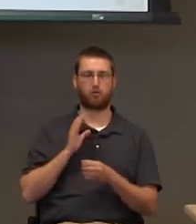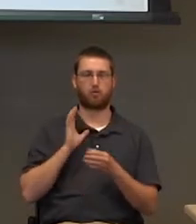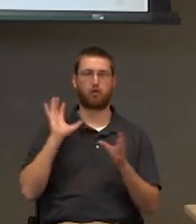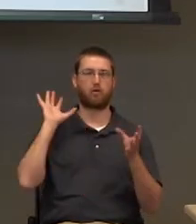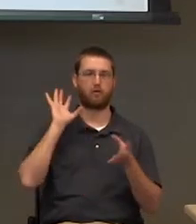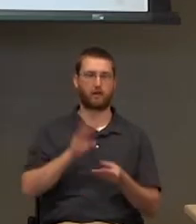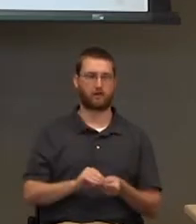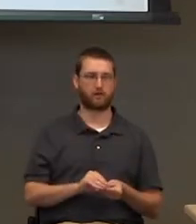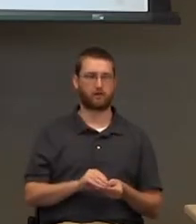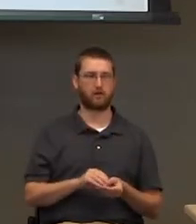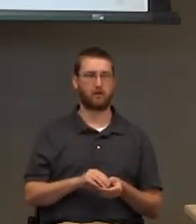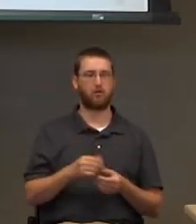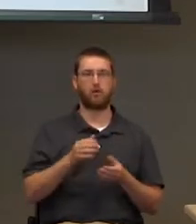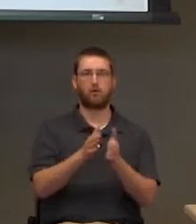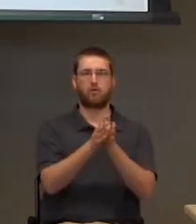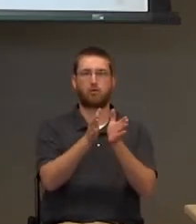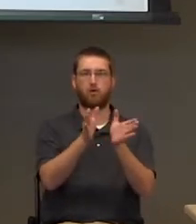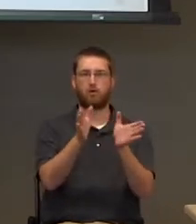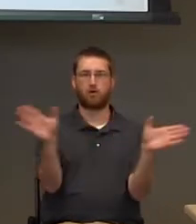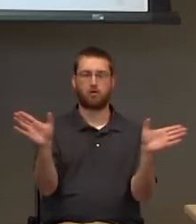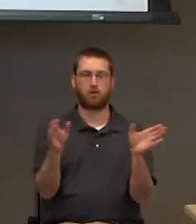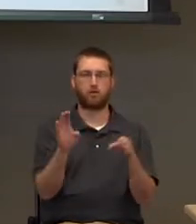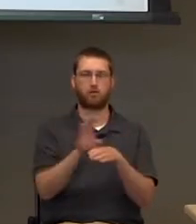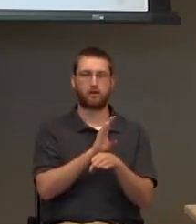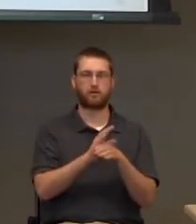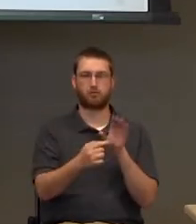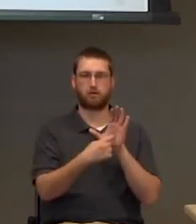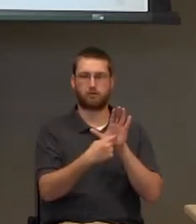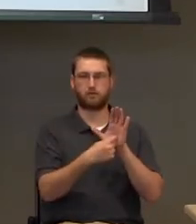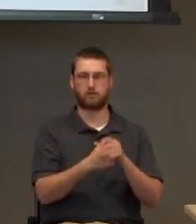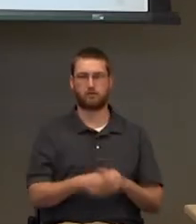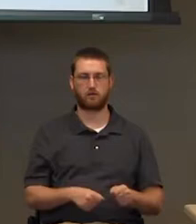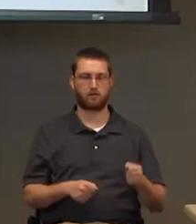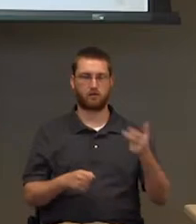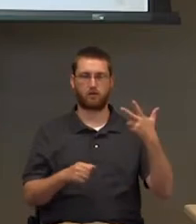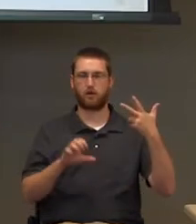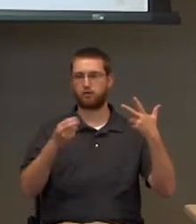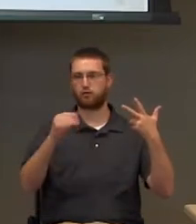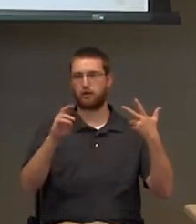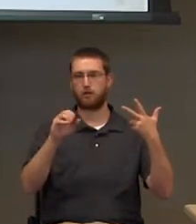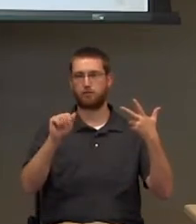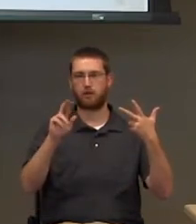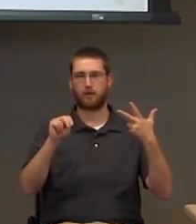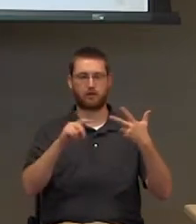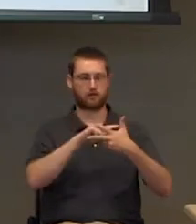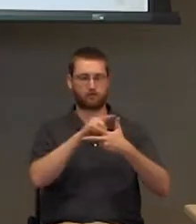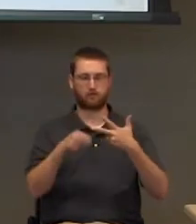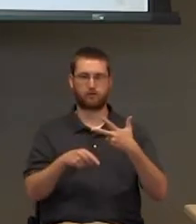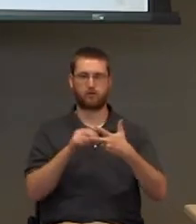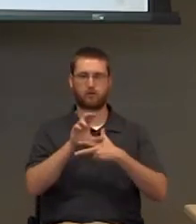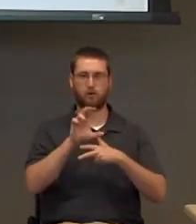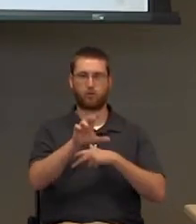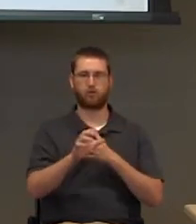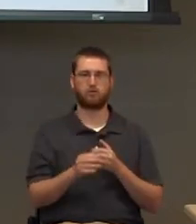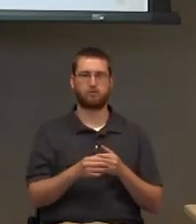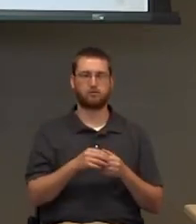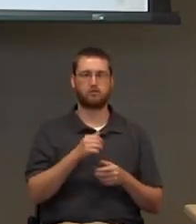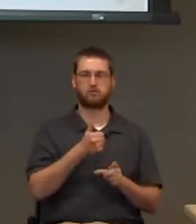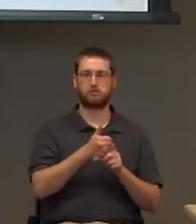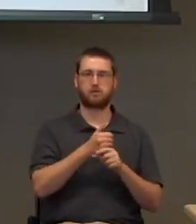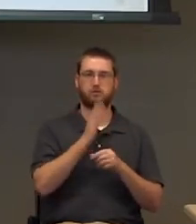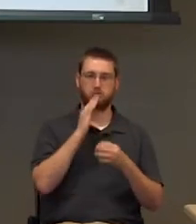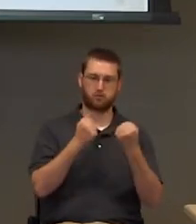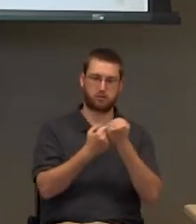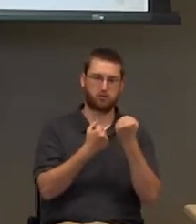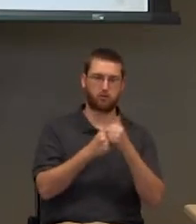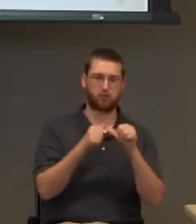business representation as we possibly can. You have the three chairman circle donors each get a seat in exchange for their continued support